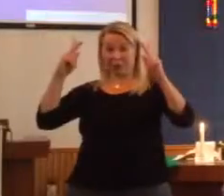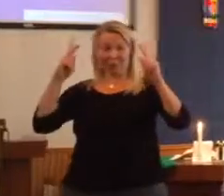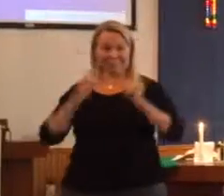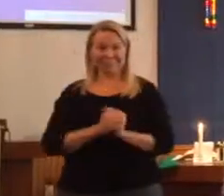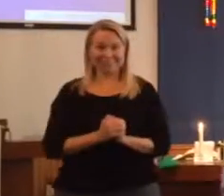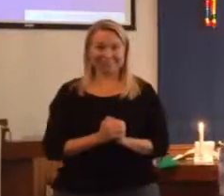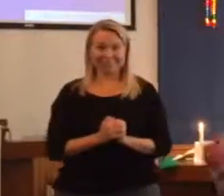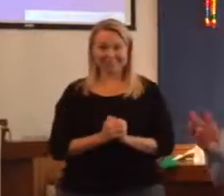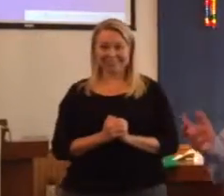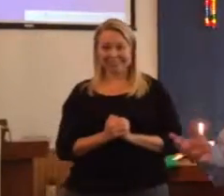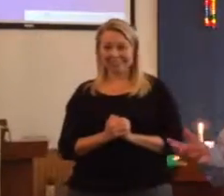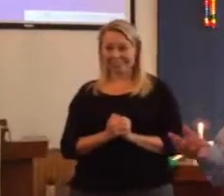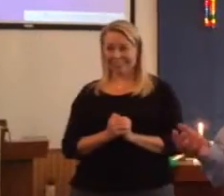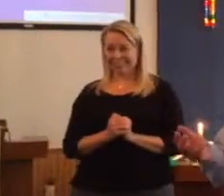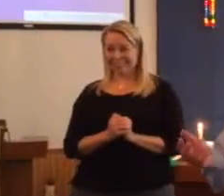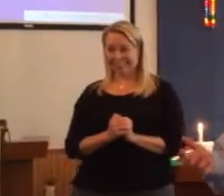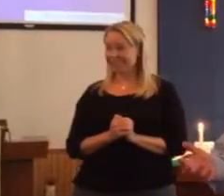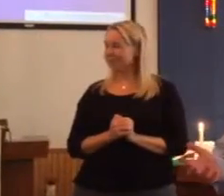Yes.